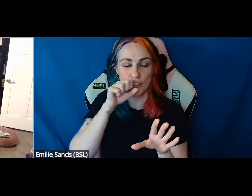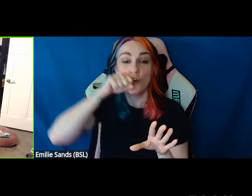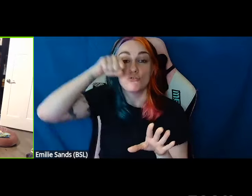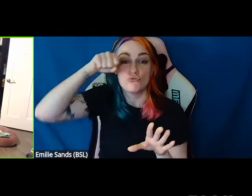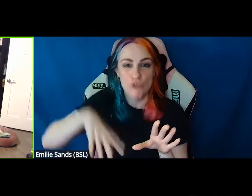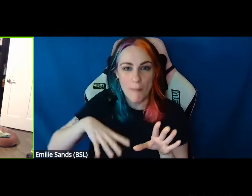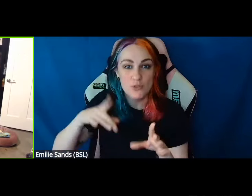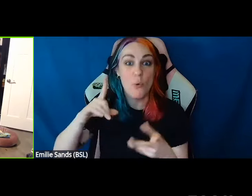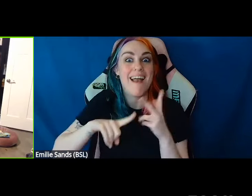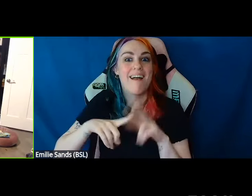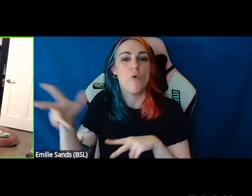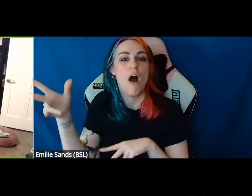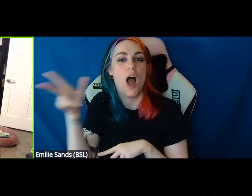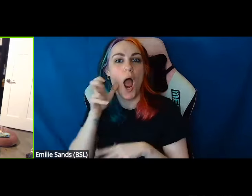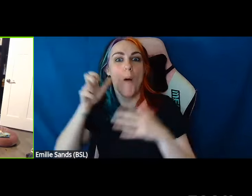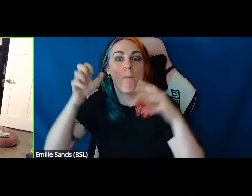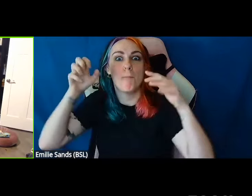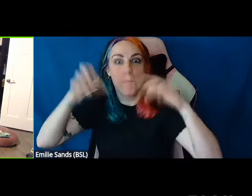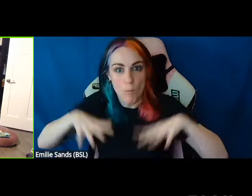Pup.